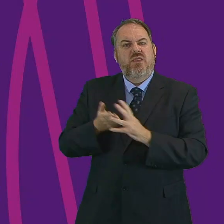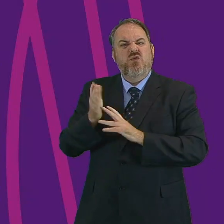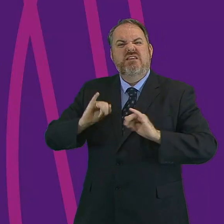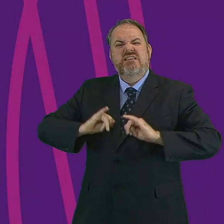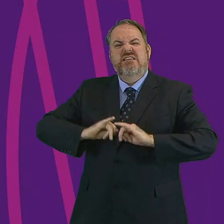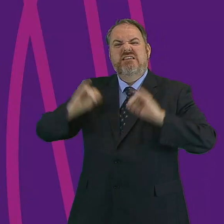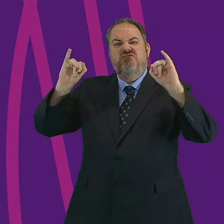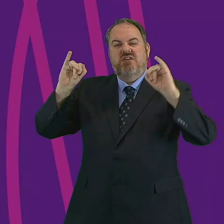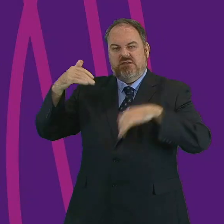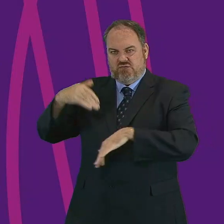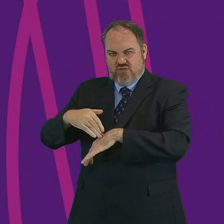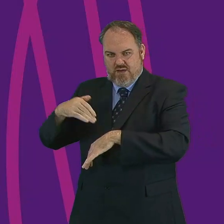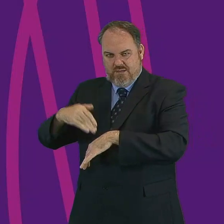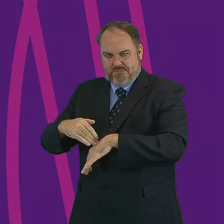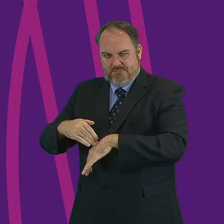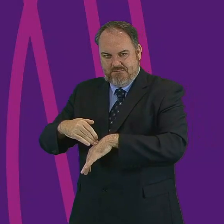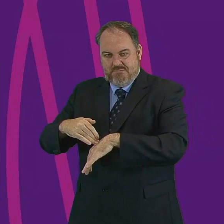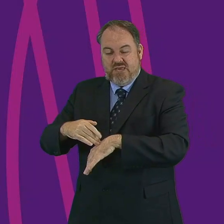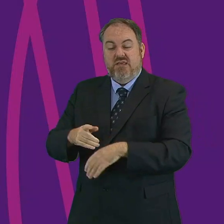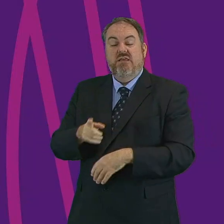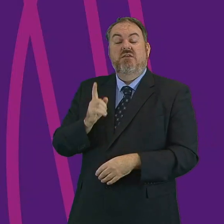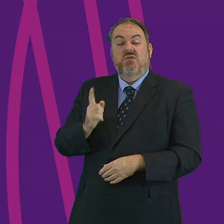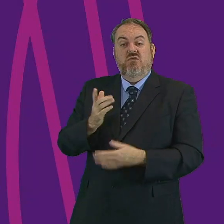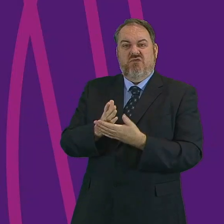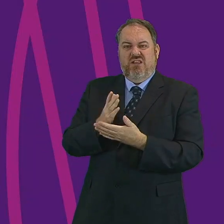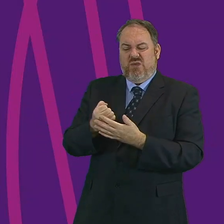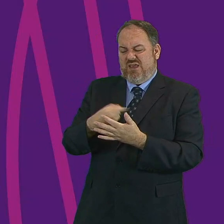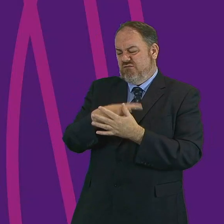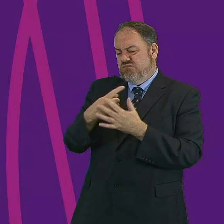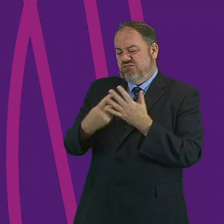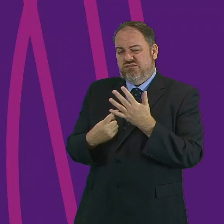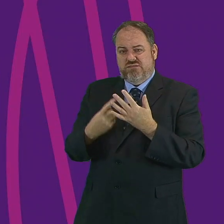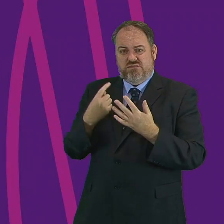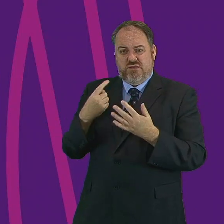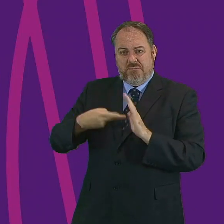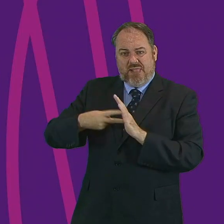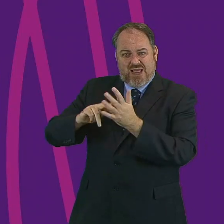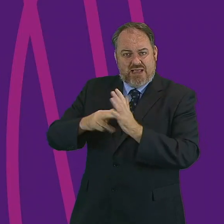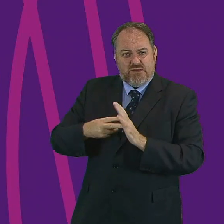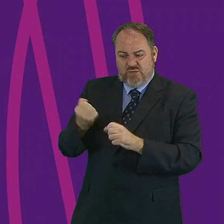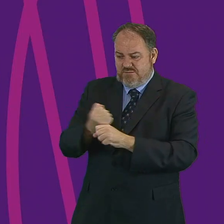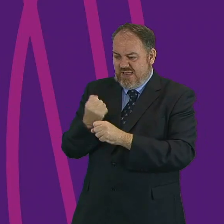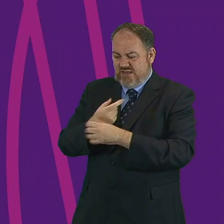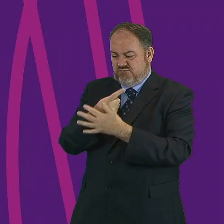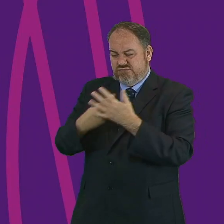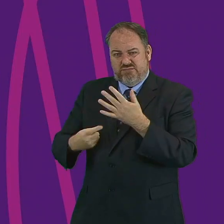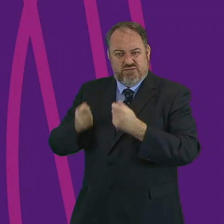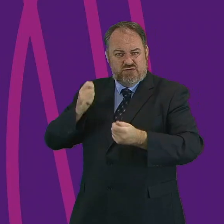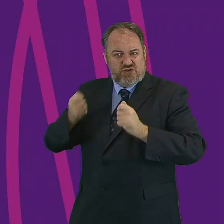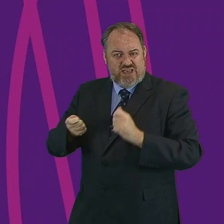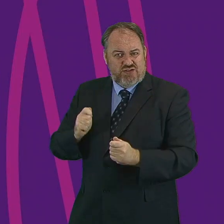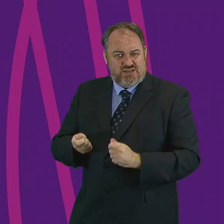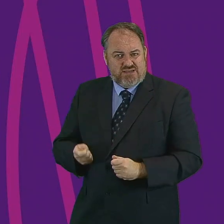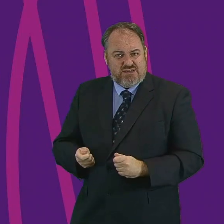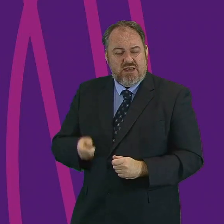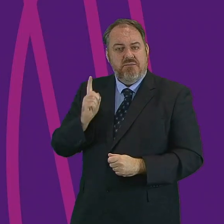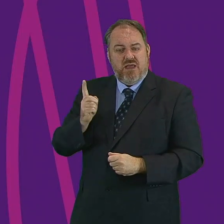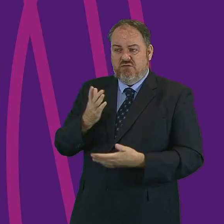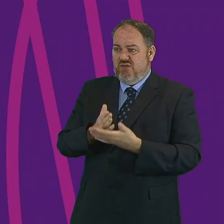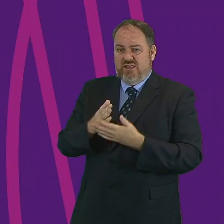the court. So across a whole range of these issues, action has been taken, changes have been made, but of course, as any government I